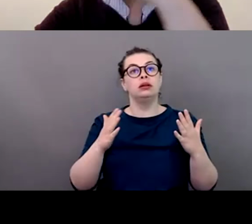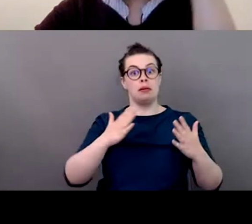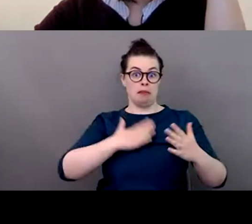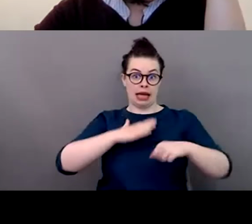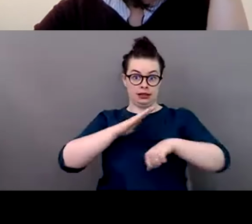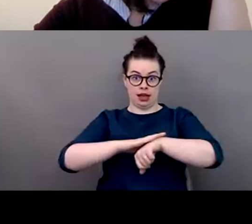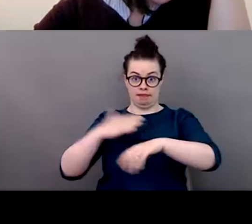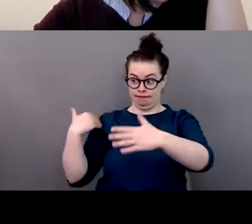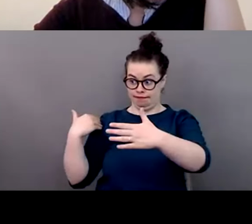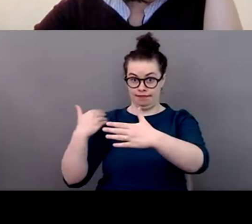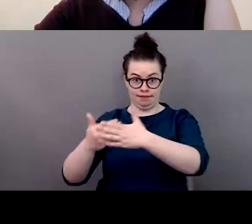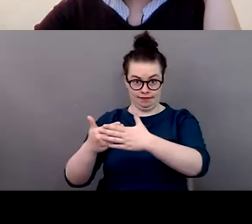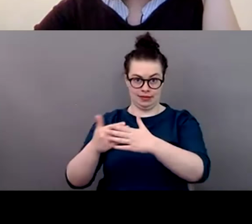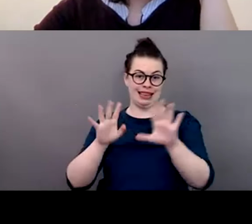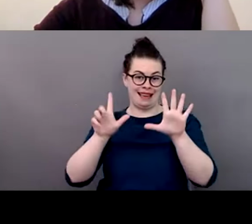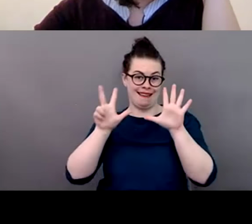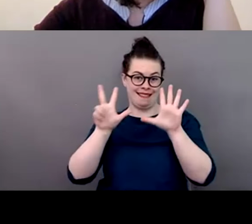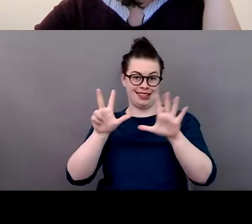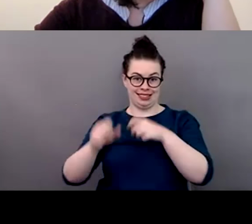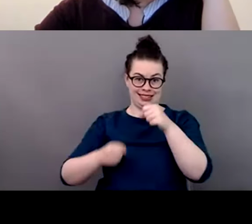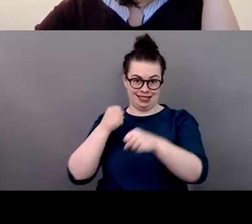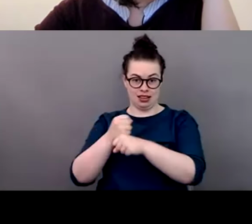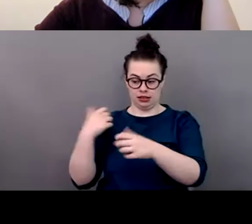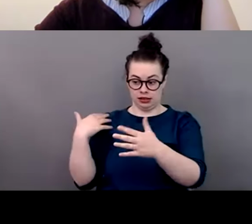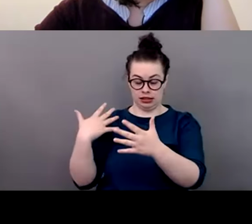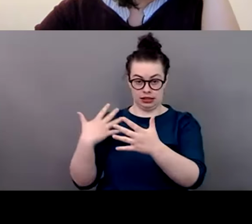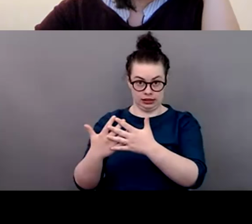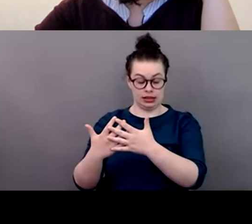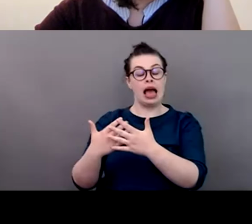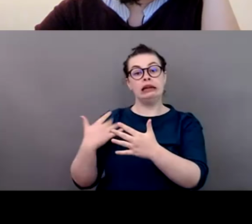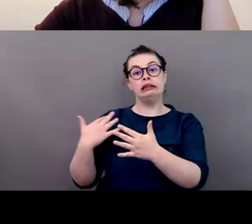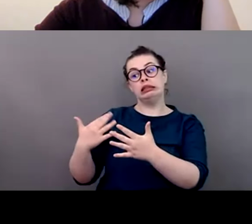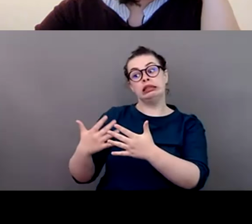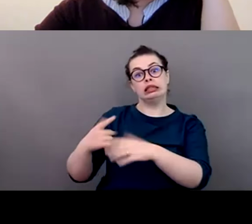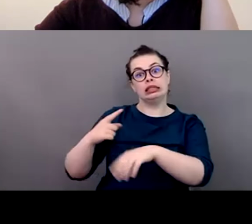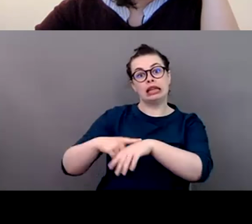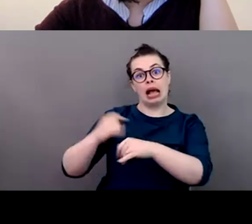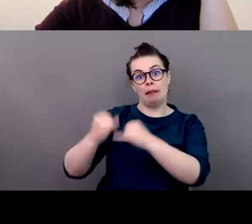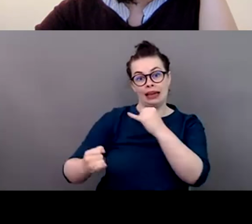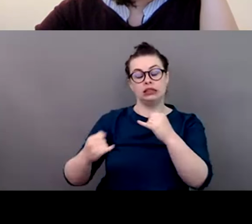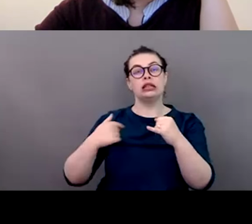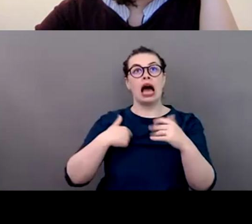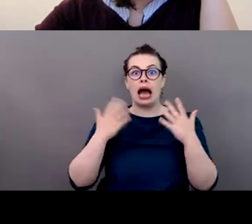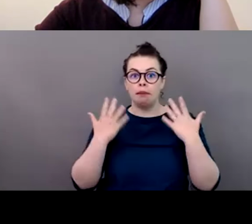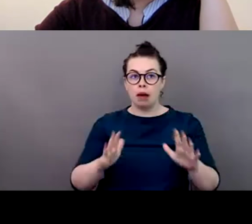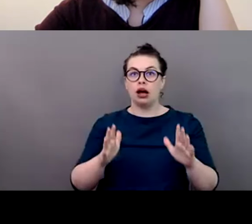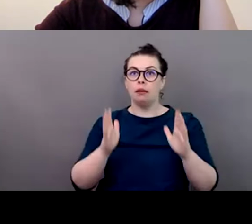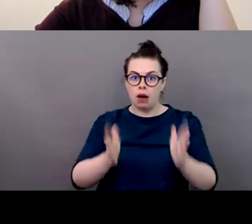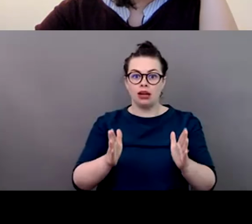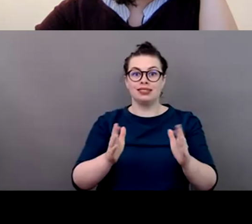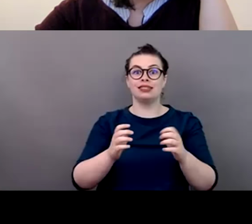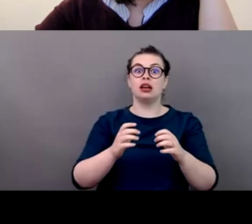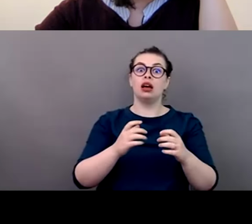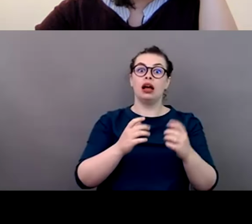at the end of my mandate, I had to read for each session 1,500 pages